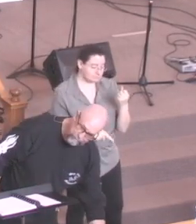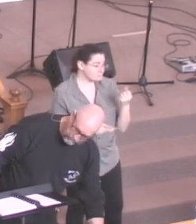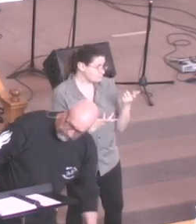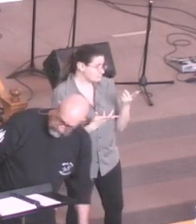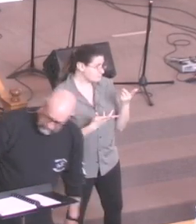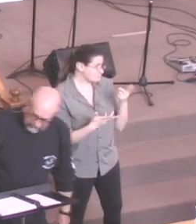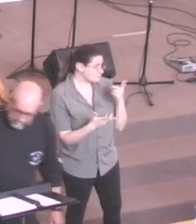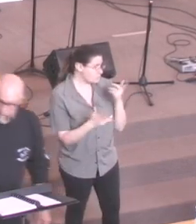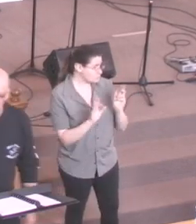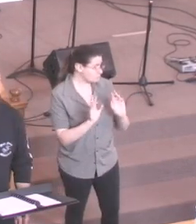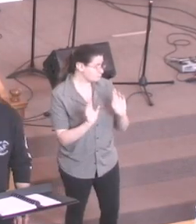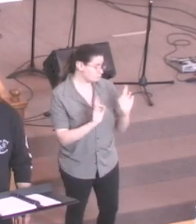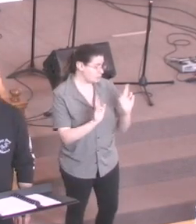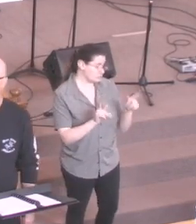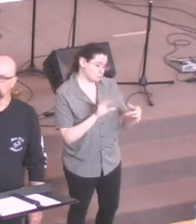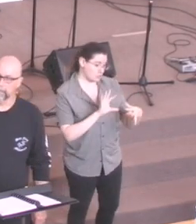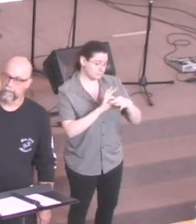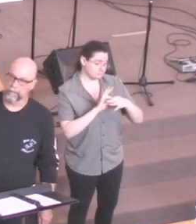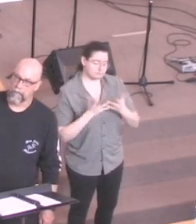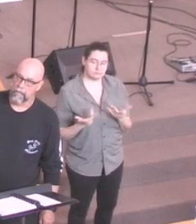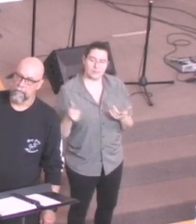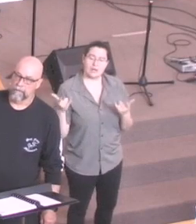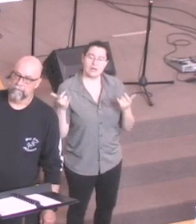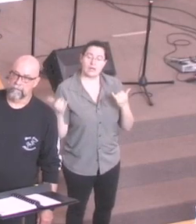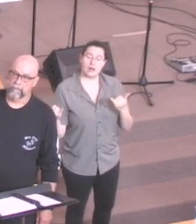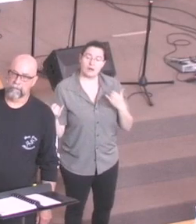okay? And we got a little